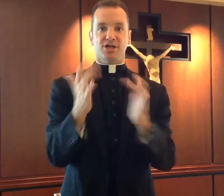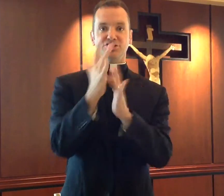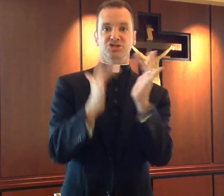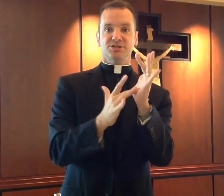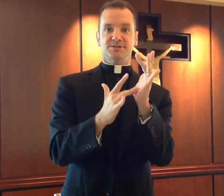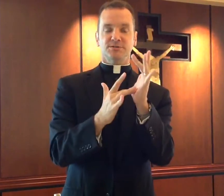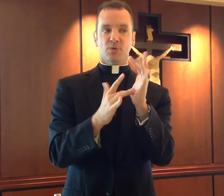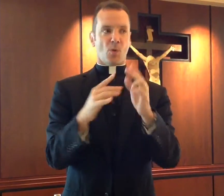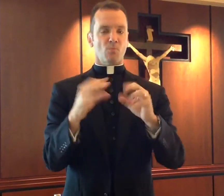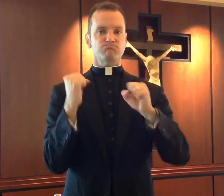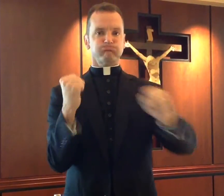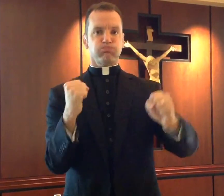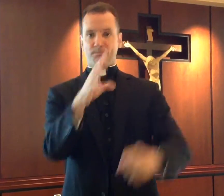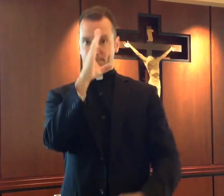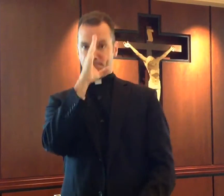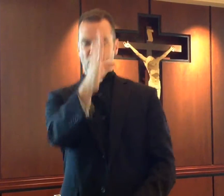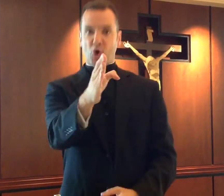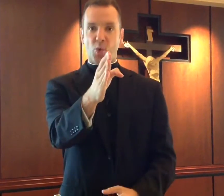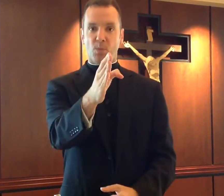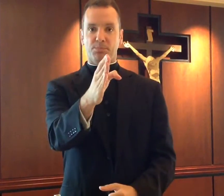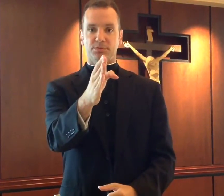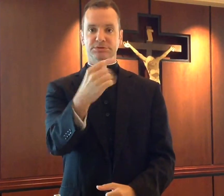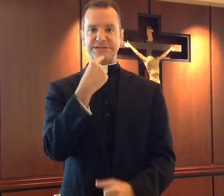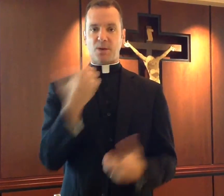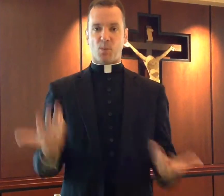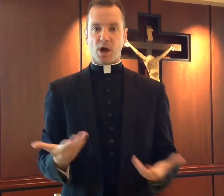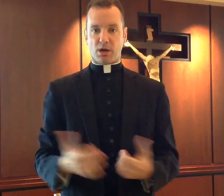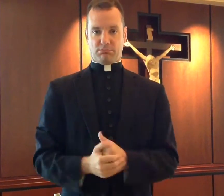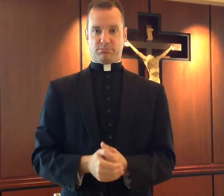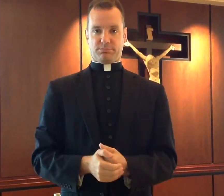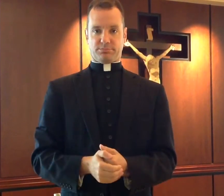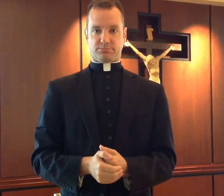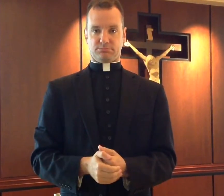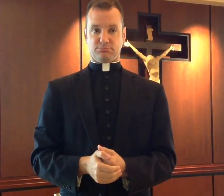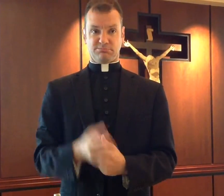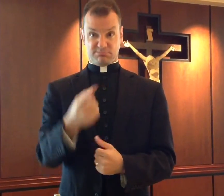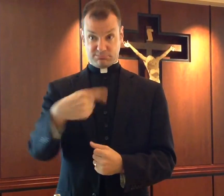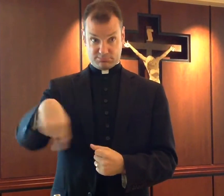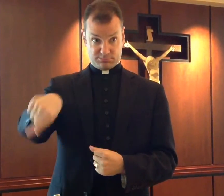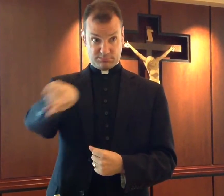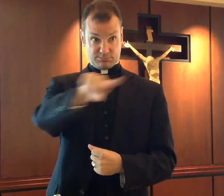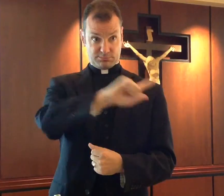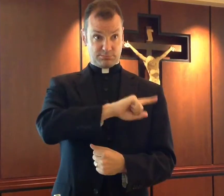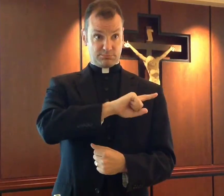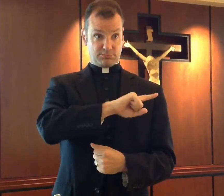In today's gospel, Jesus is very blunt and straightforward with us.